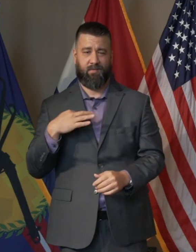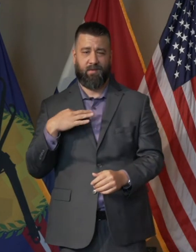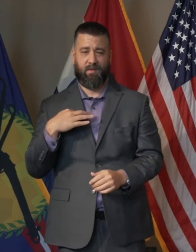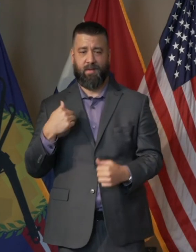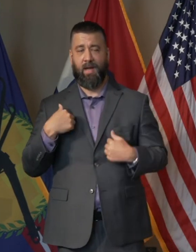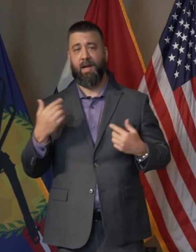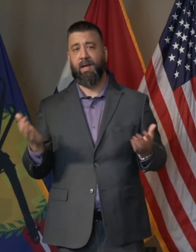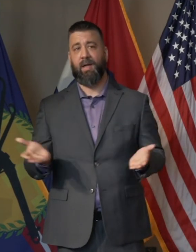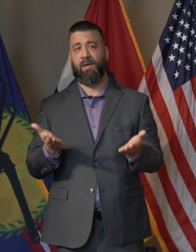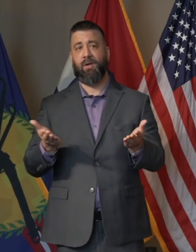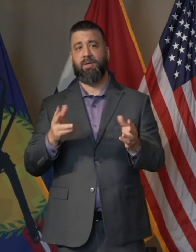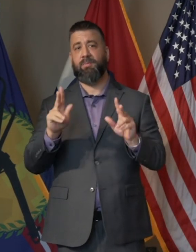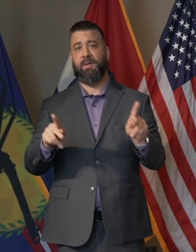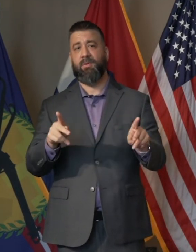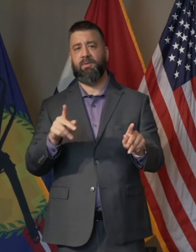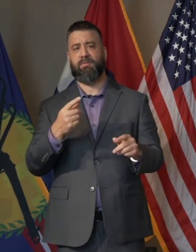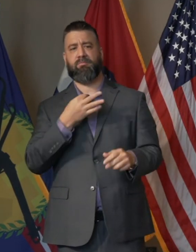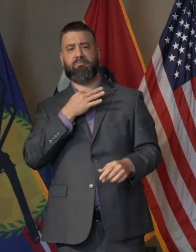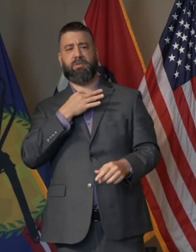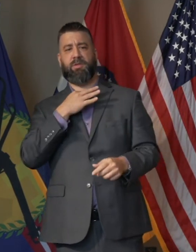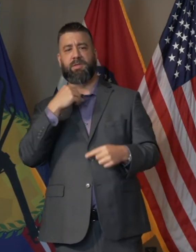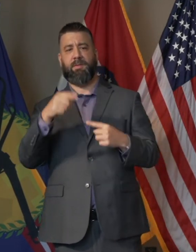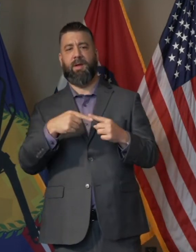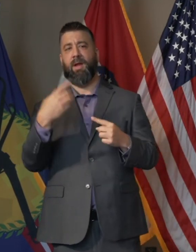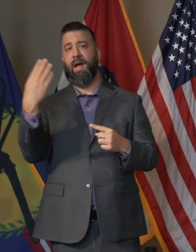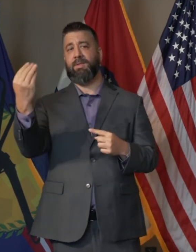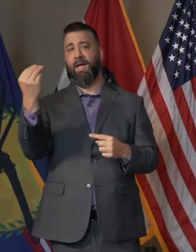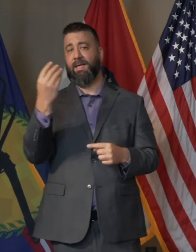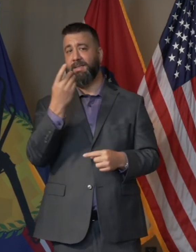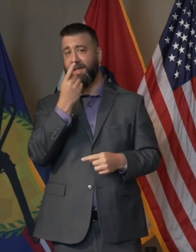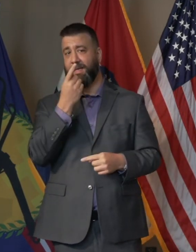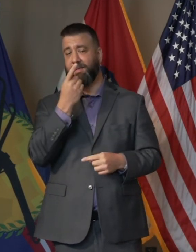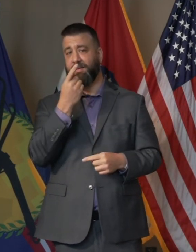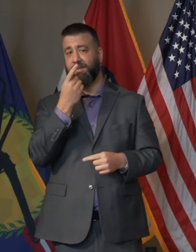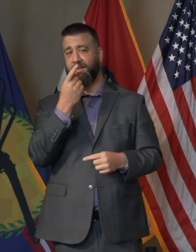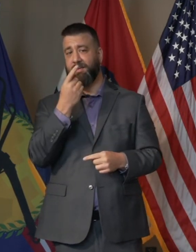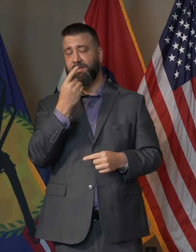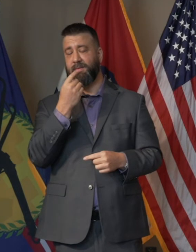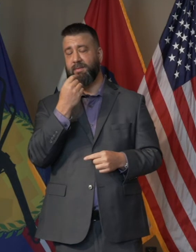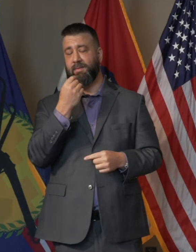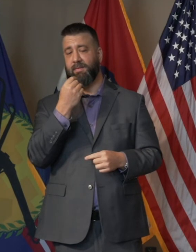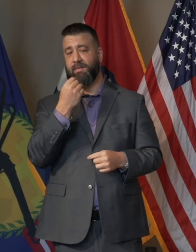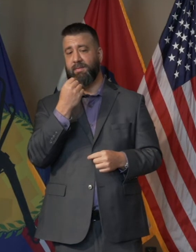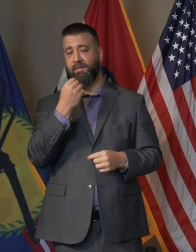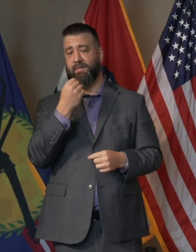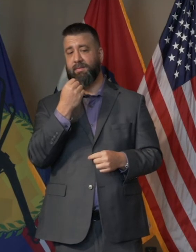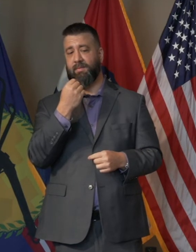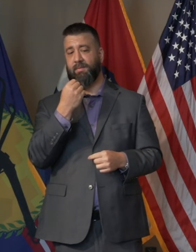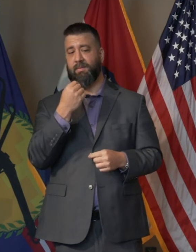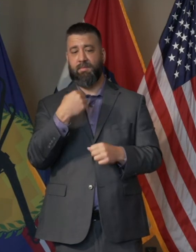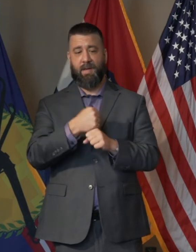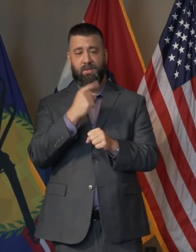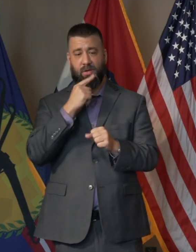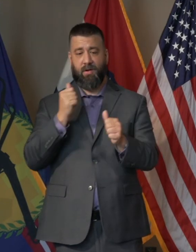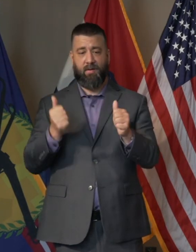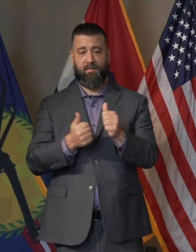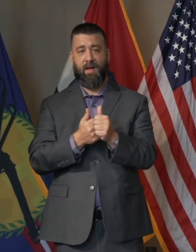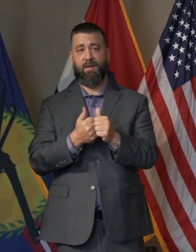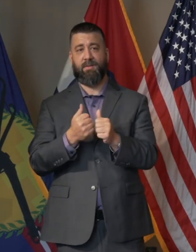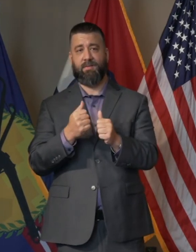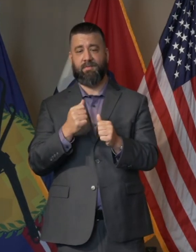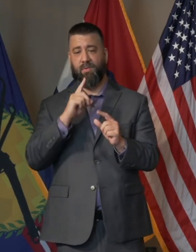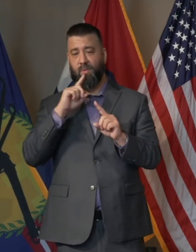has questions about outdoor dining and making sure that that complies with our public health guidelines and that is safe for their